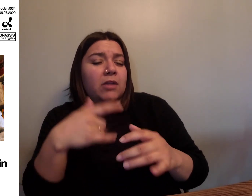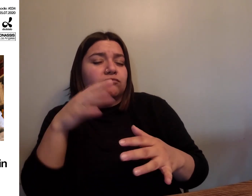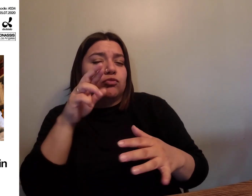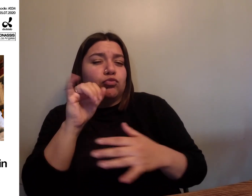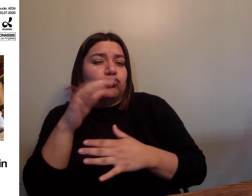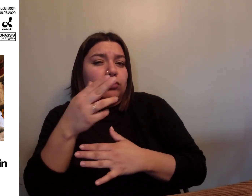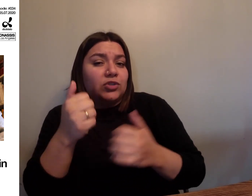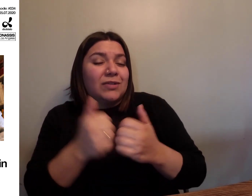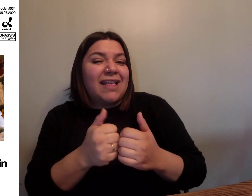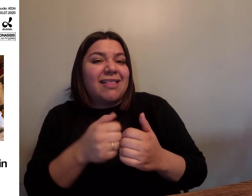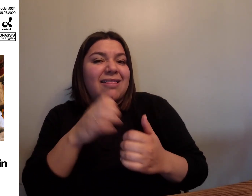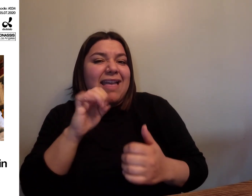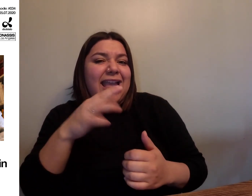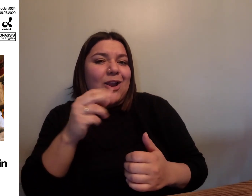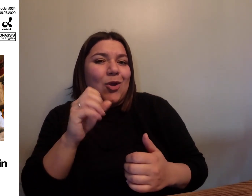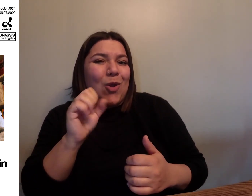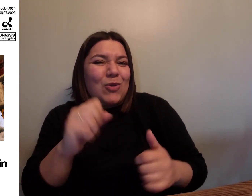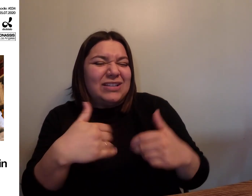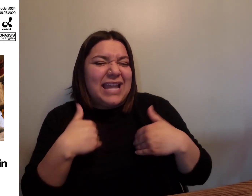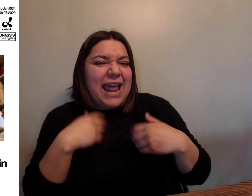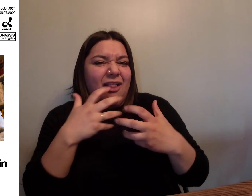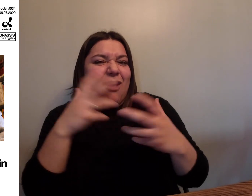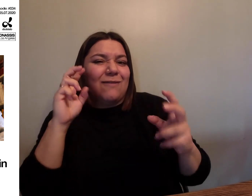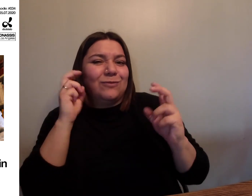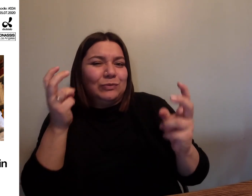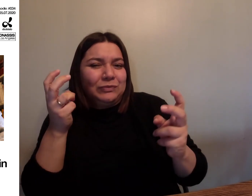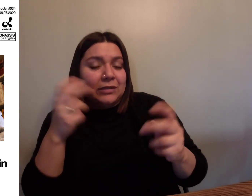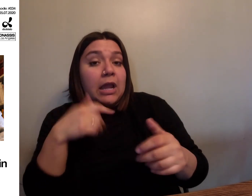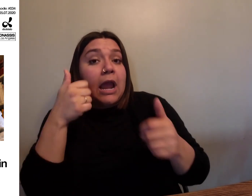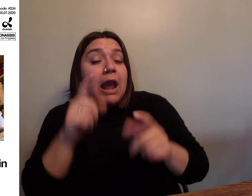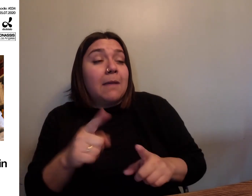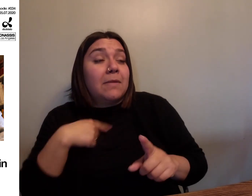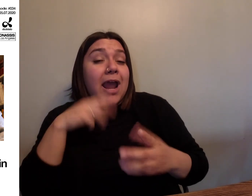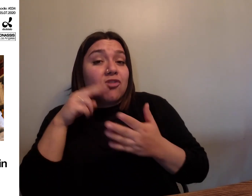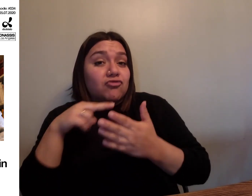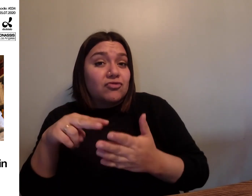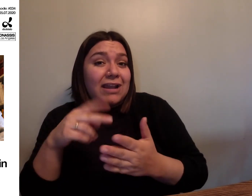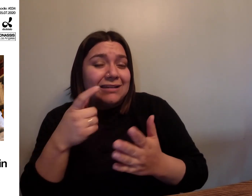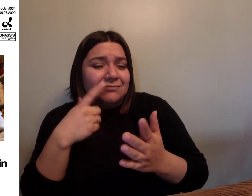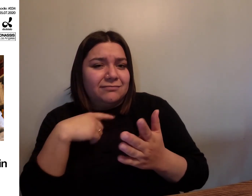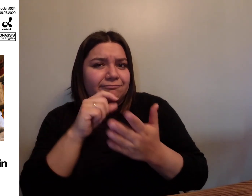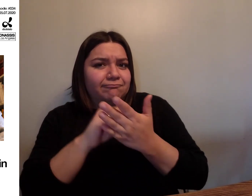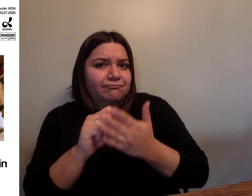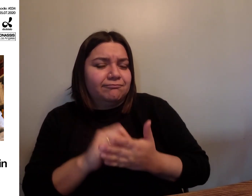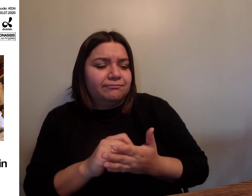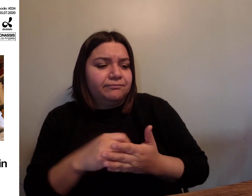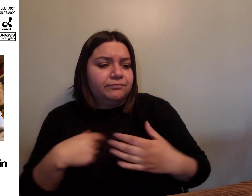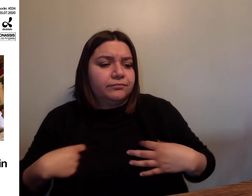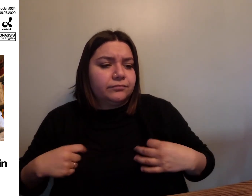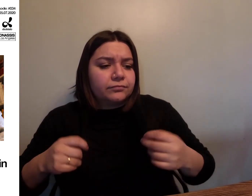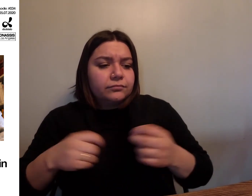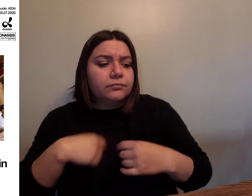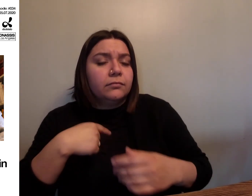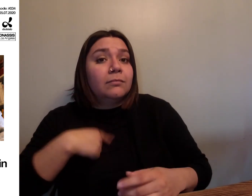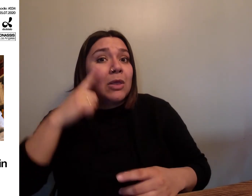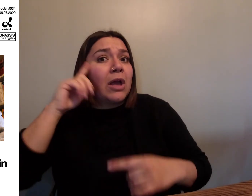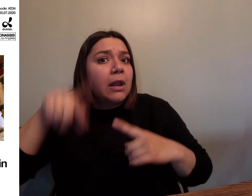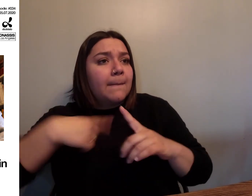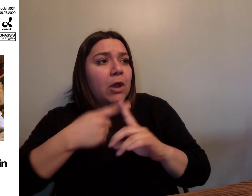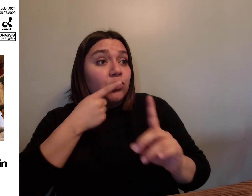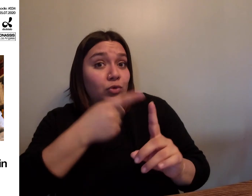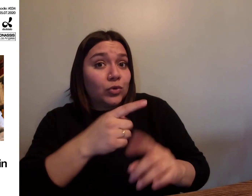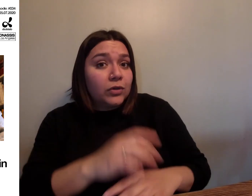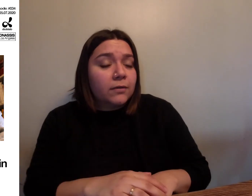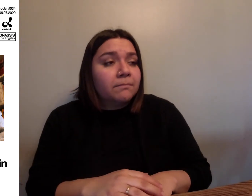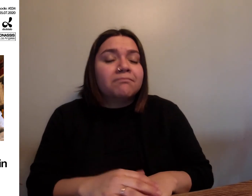with echoes and quotations. When I read that, I thought of